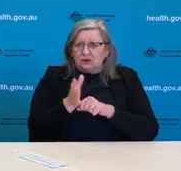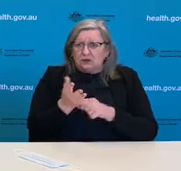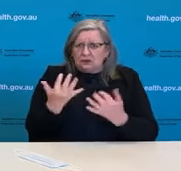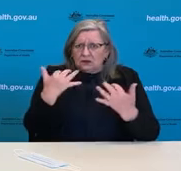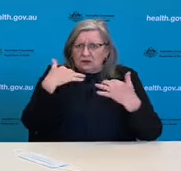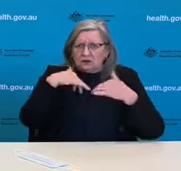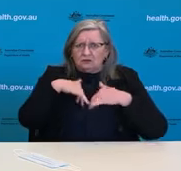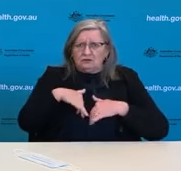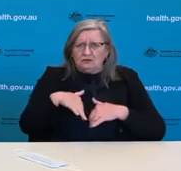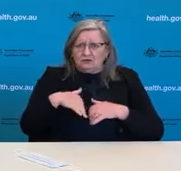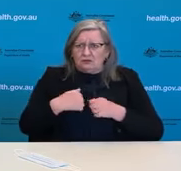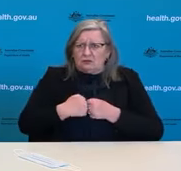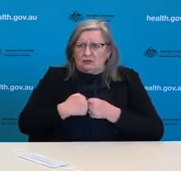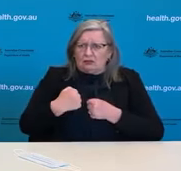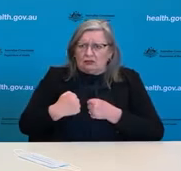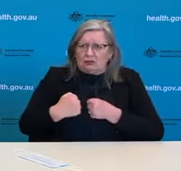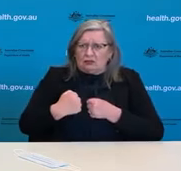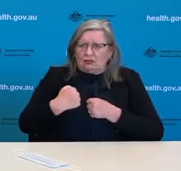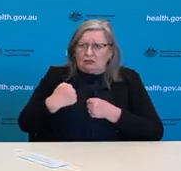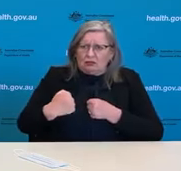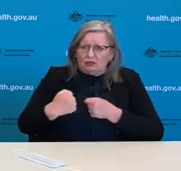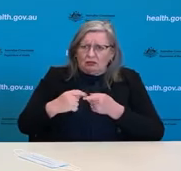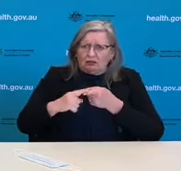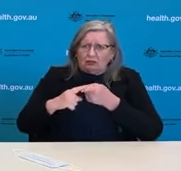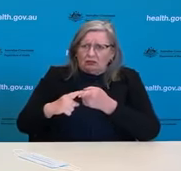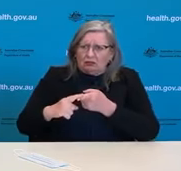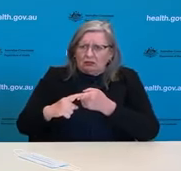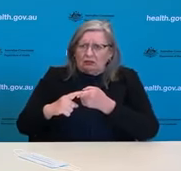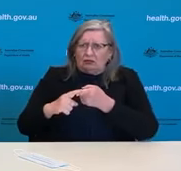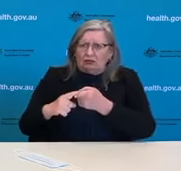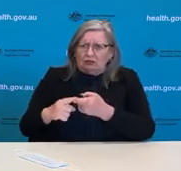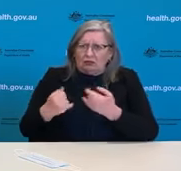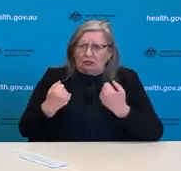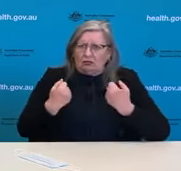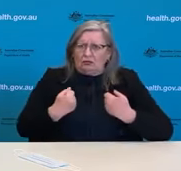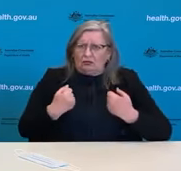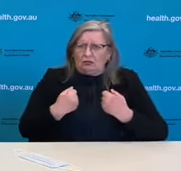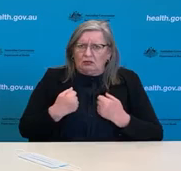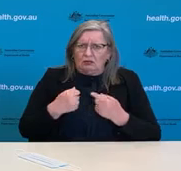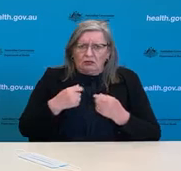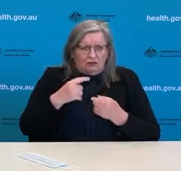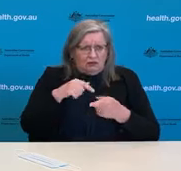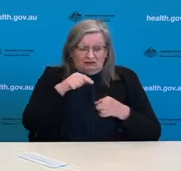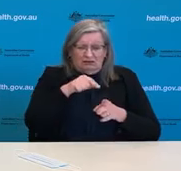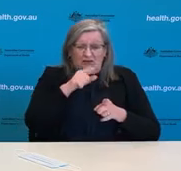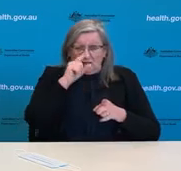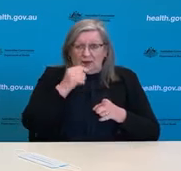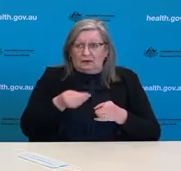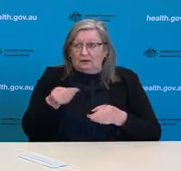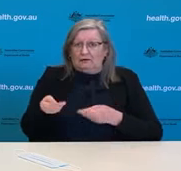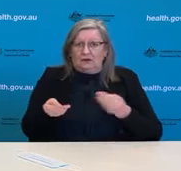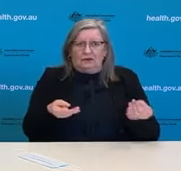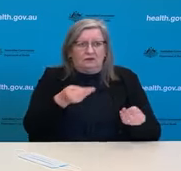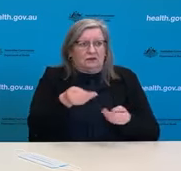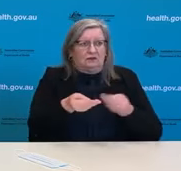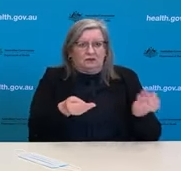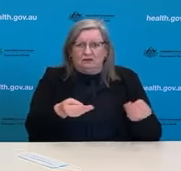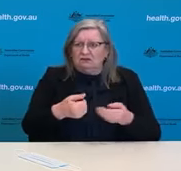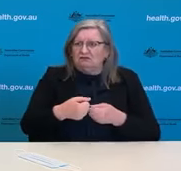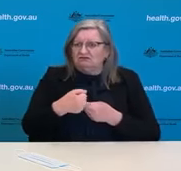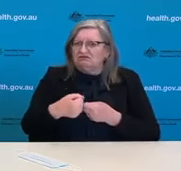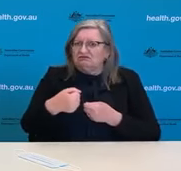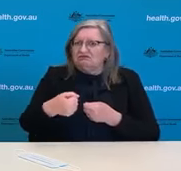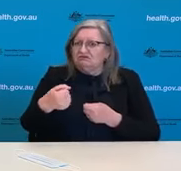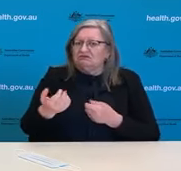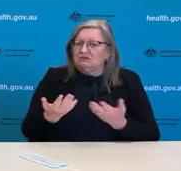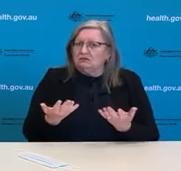a lot longer, and they may still be infectious while they have symptoms. We also have some people